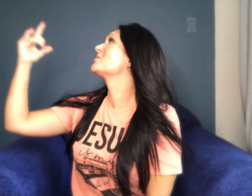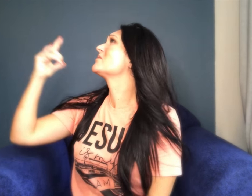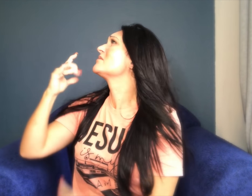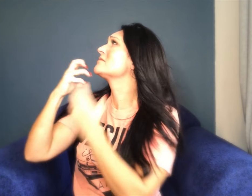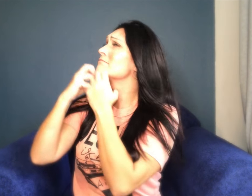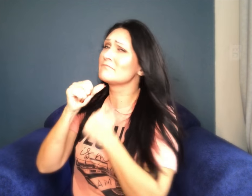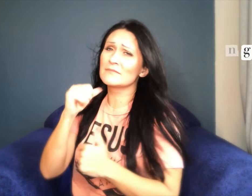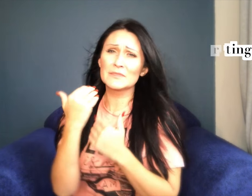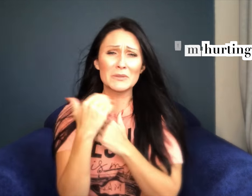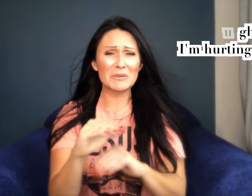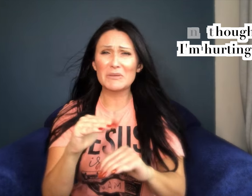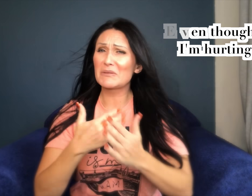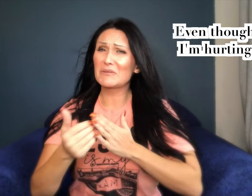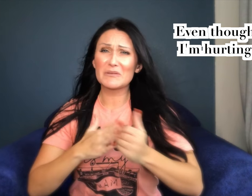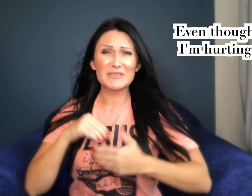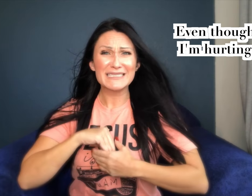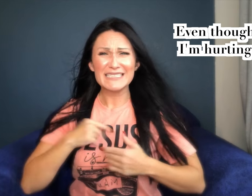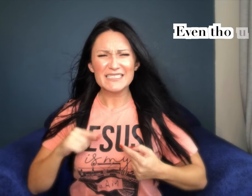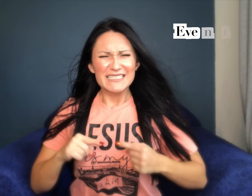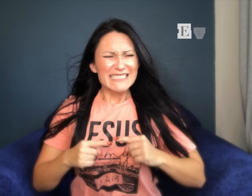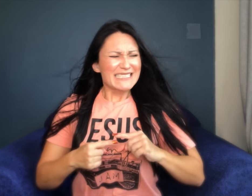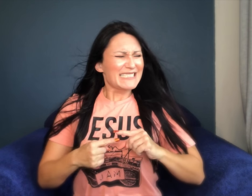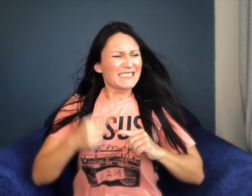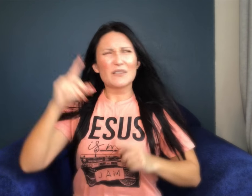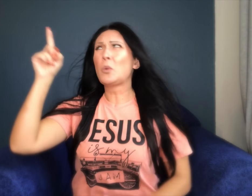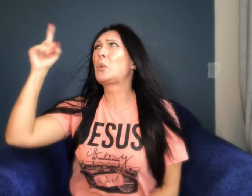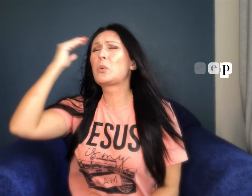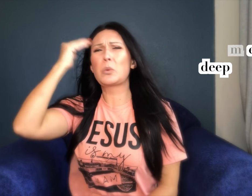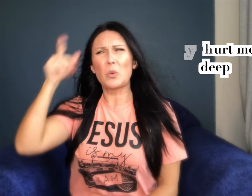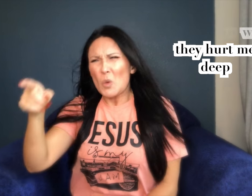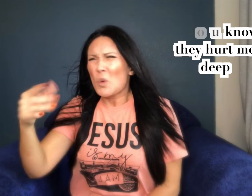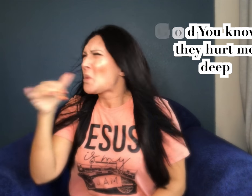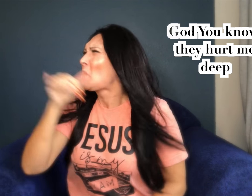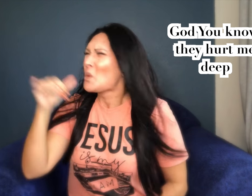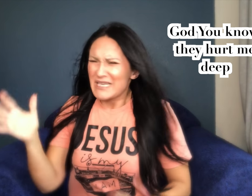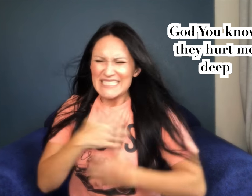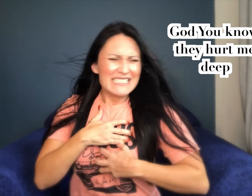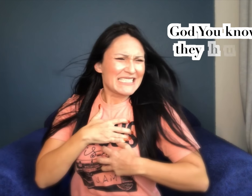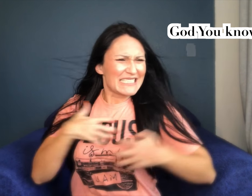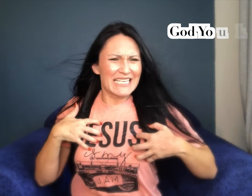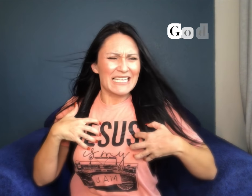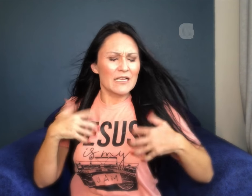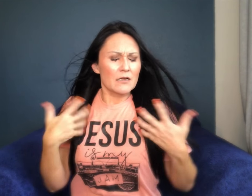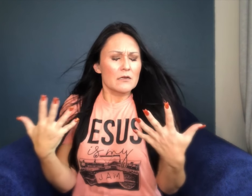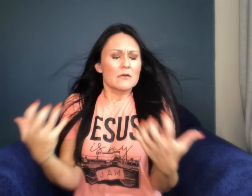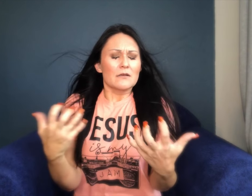love me. Even though I'm hurting, God, you know they hurt me deep. Oh,